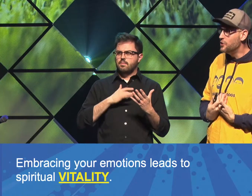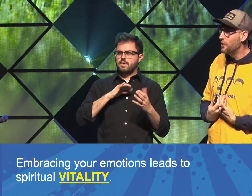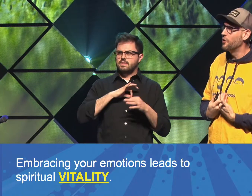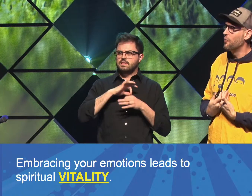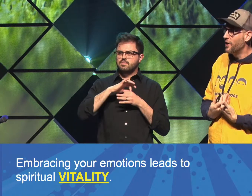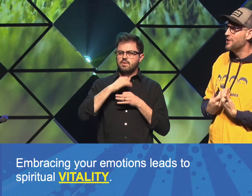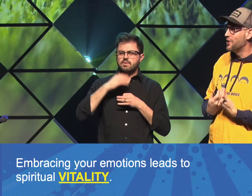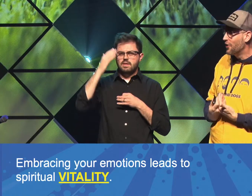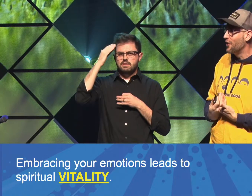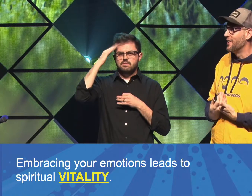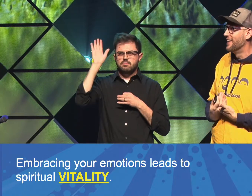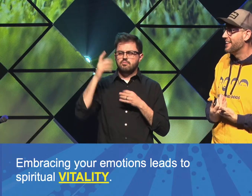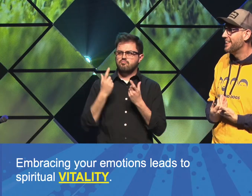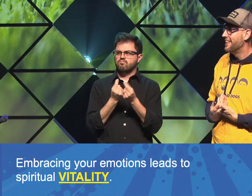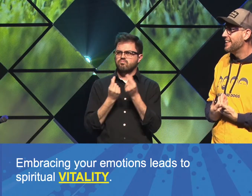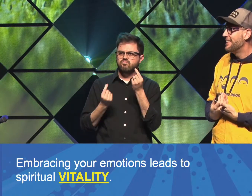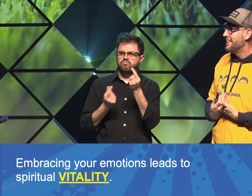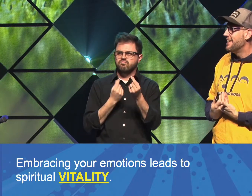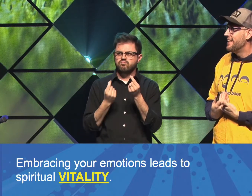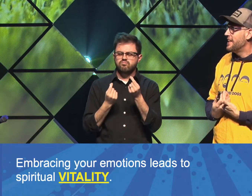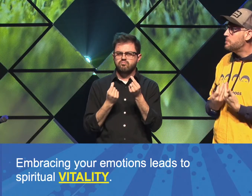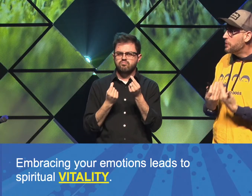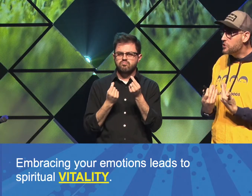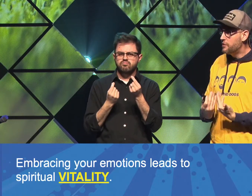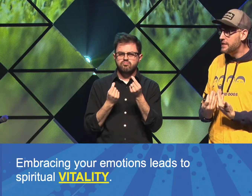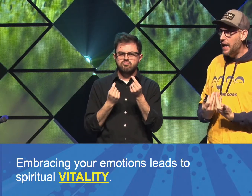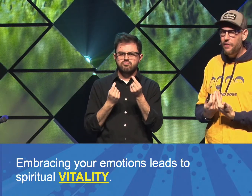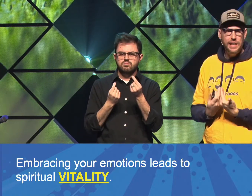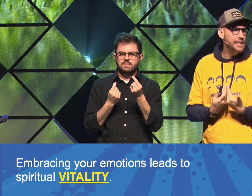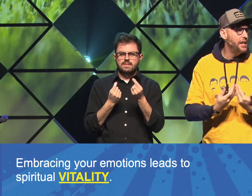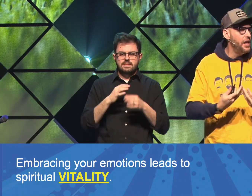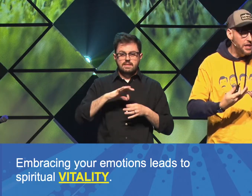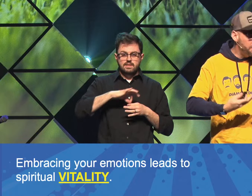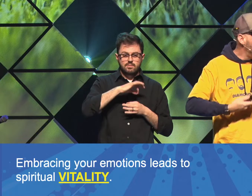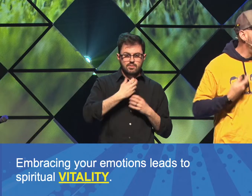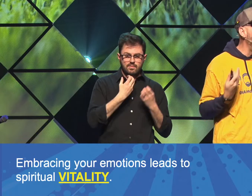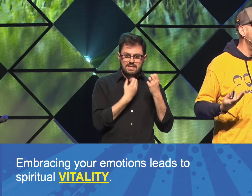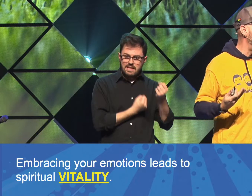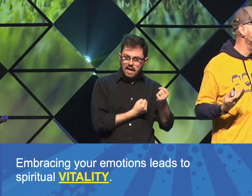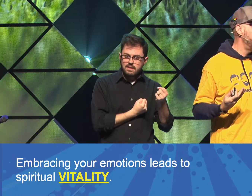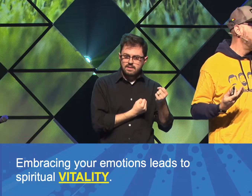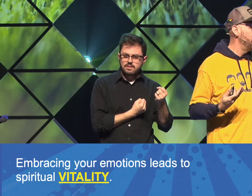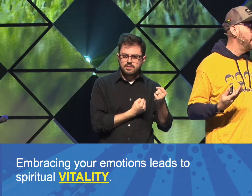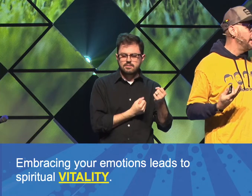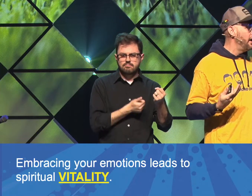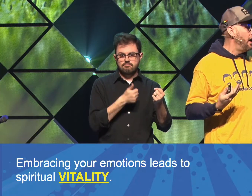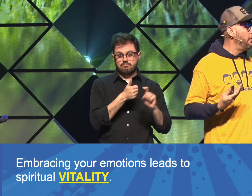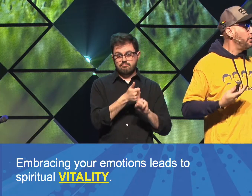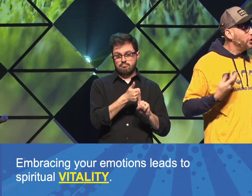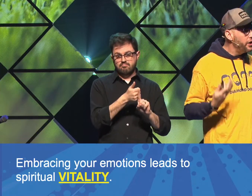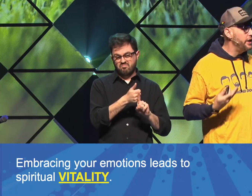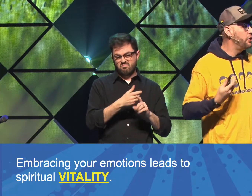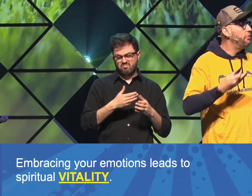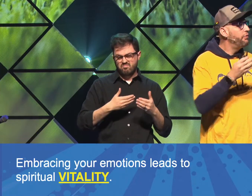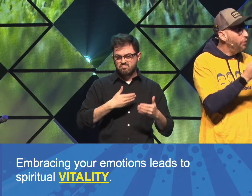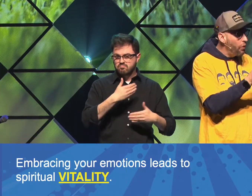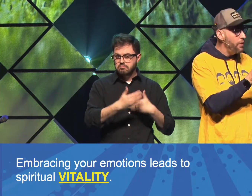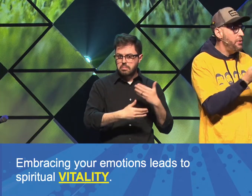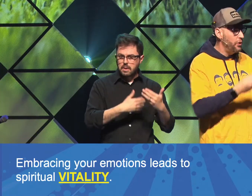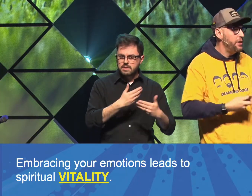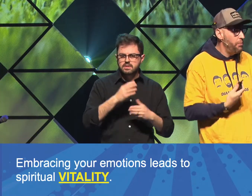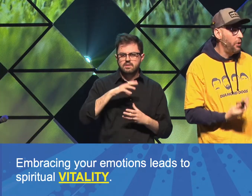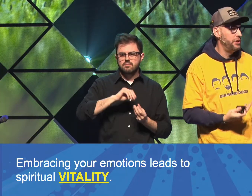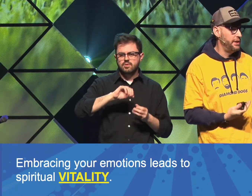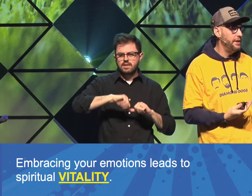what to do with or where to turn. And spiritual vitality is this process of learning to